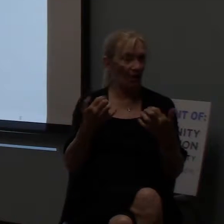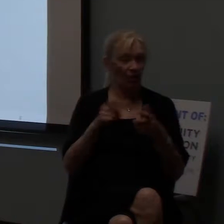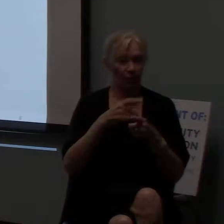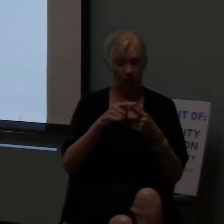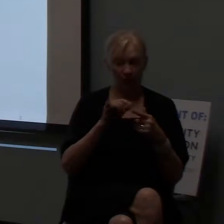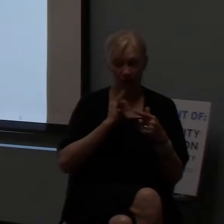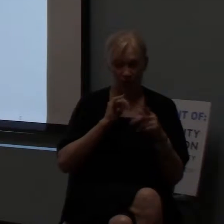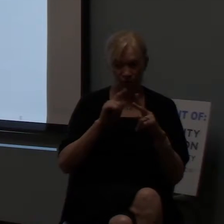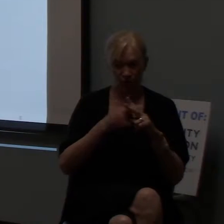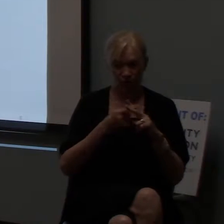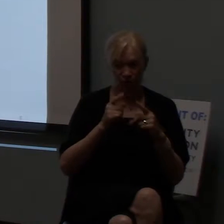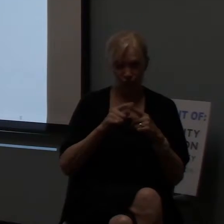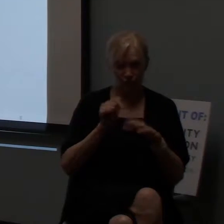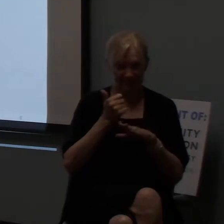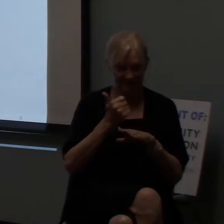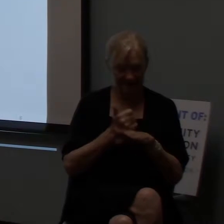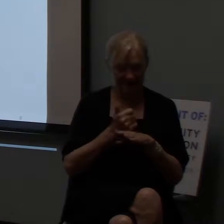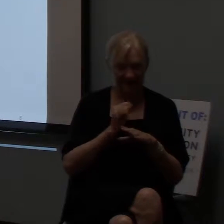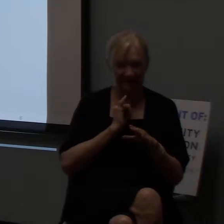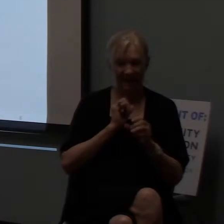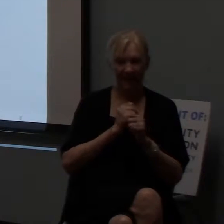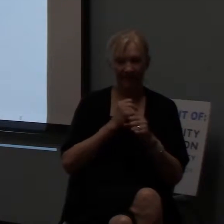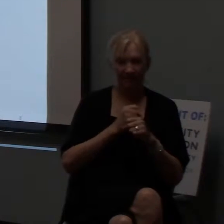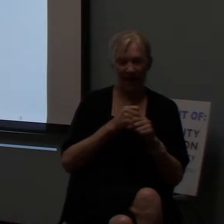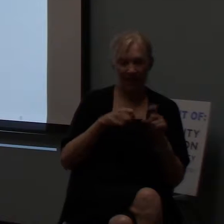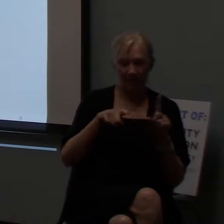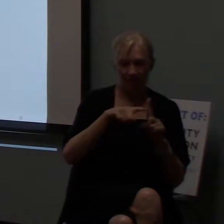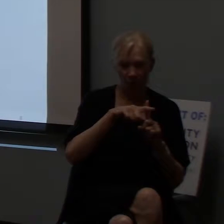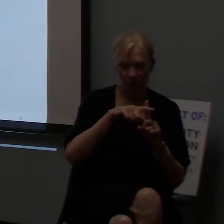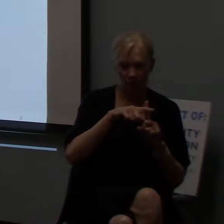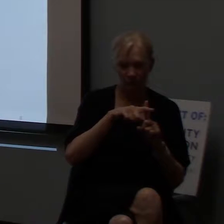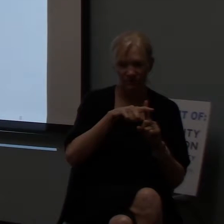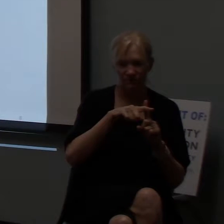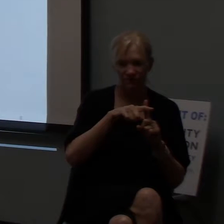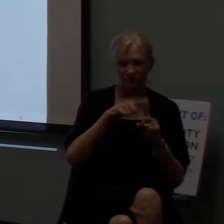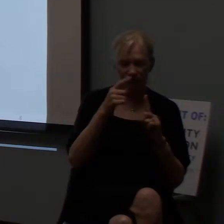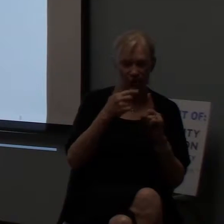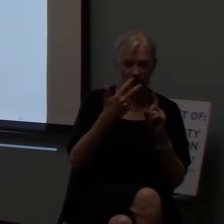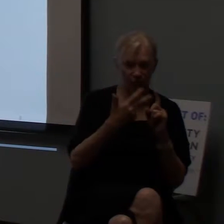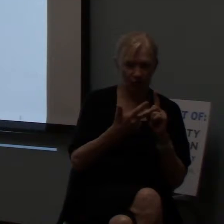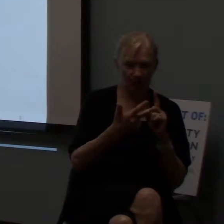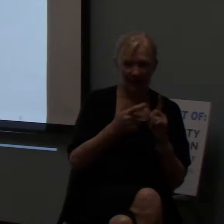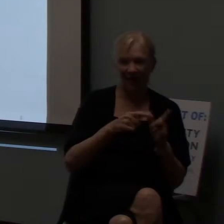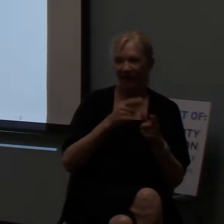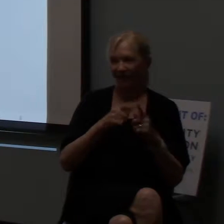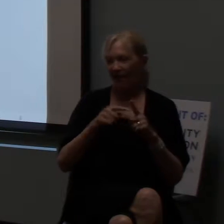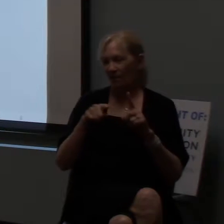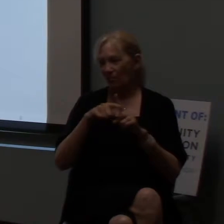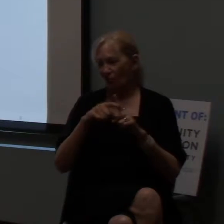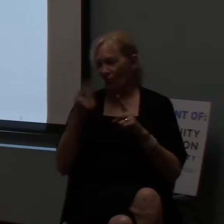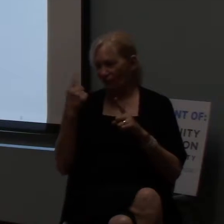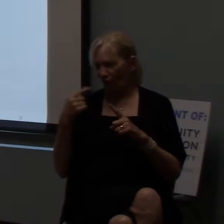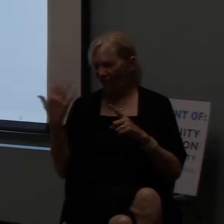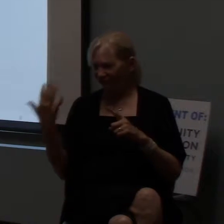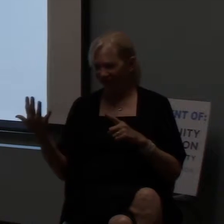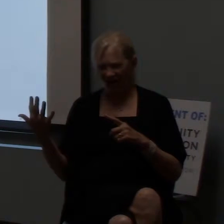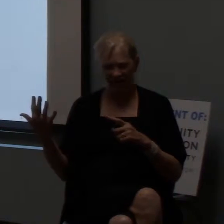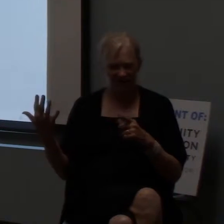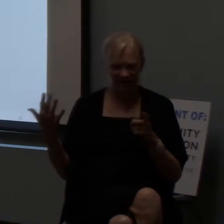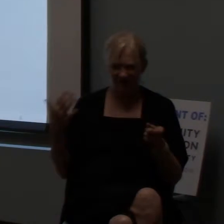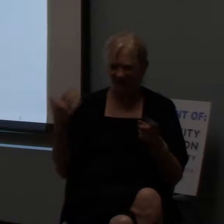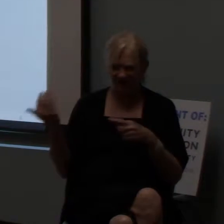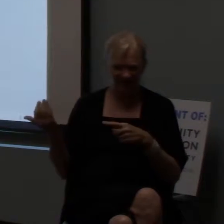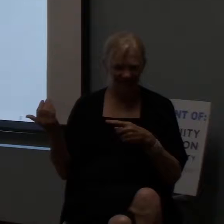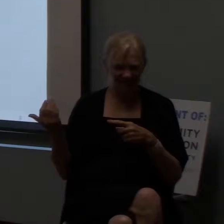started to set up my talk and I listed a list of pros for 3, and then I went over the list of pros for 5, I realized I was going to be